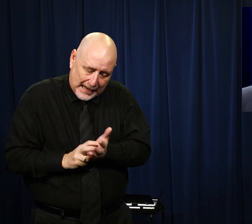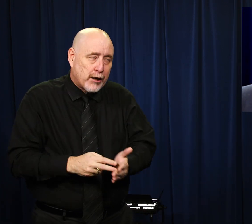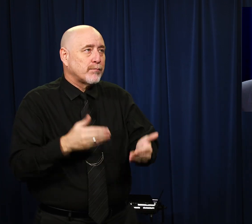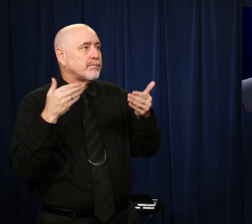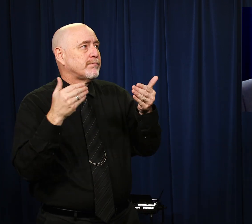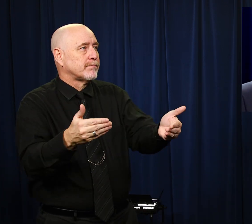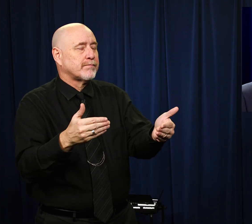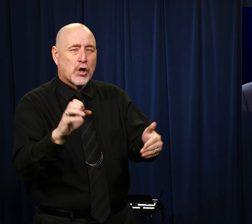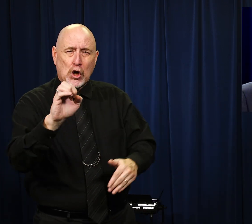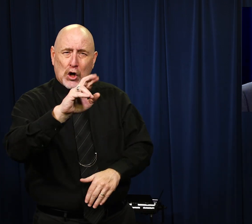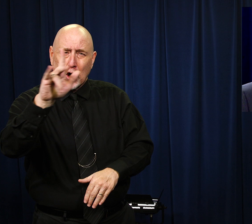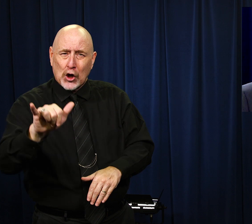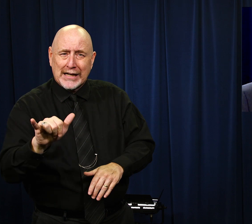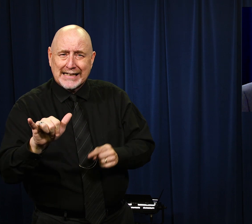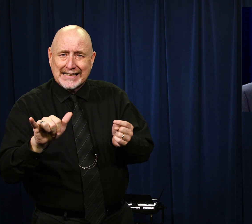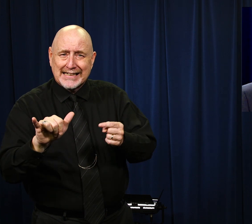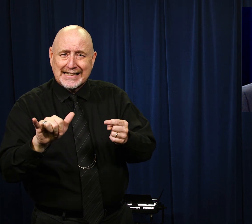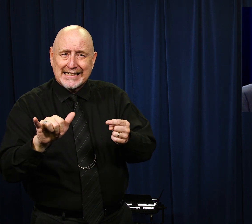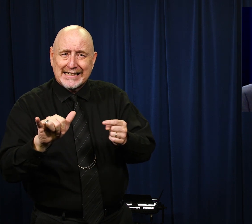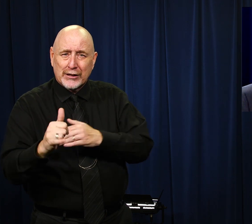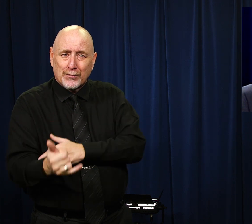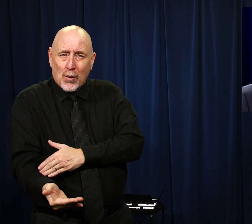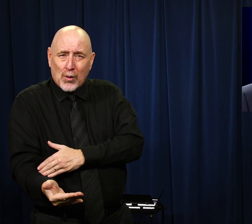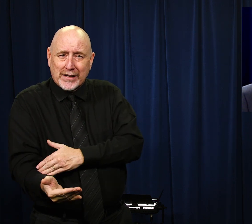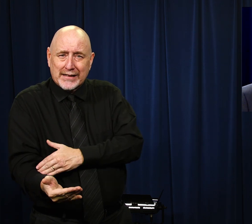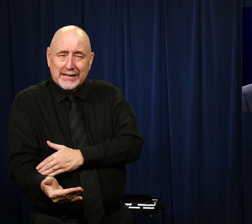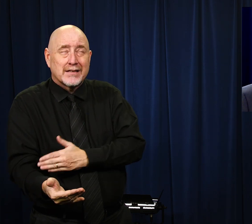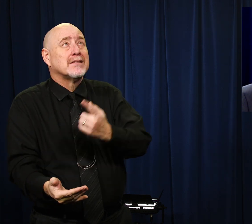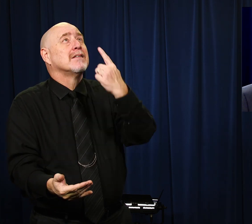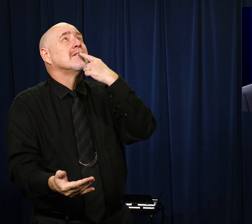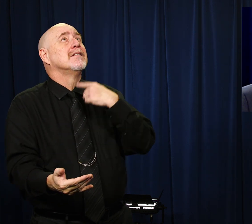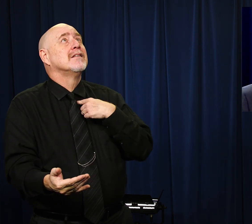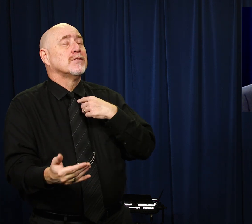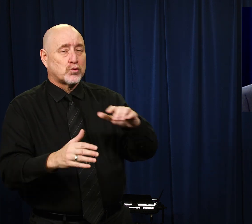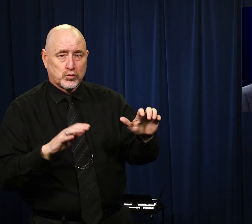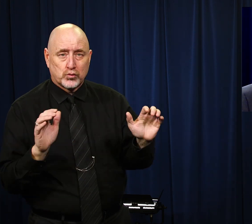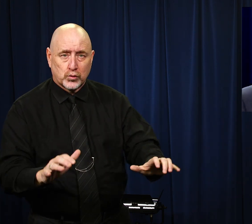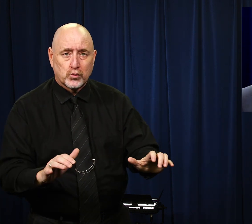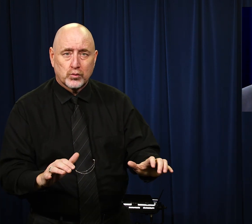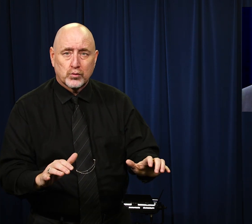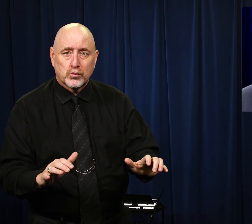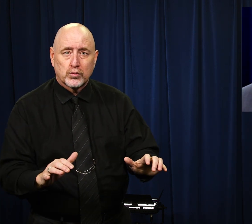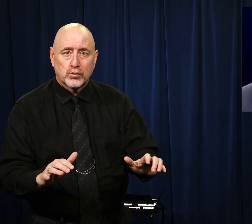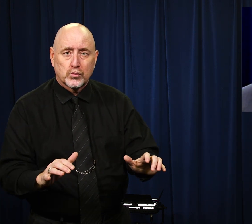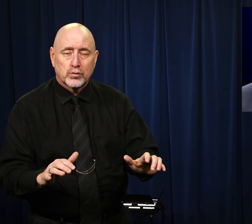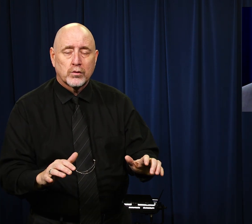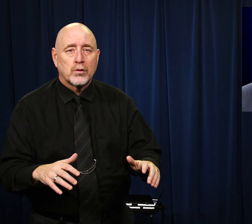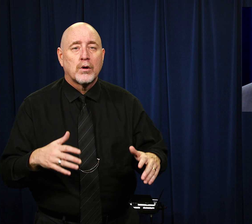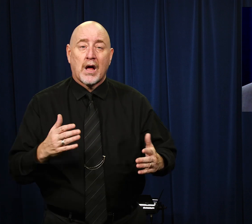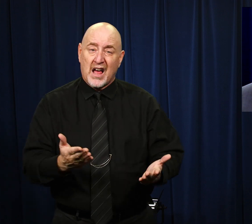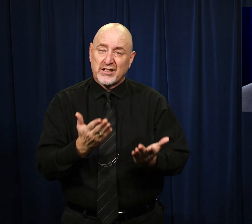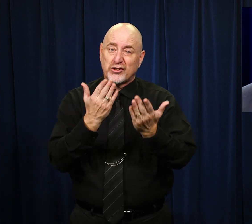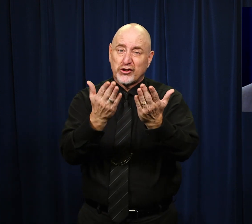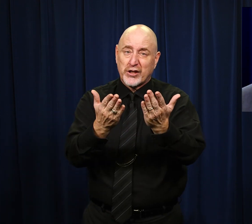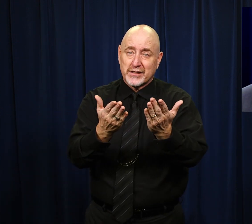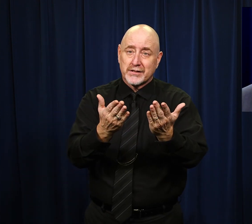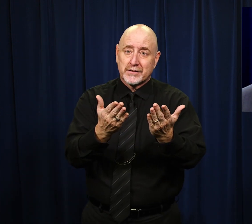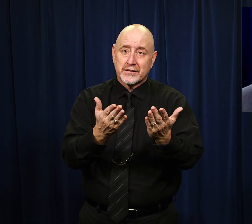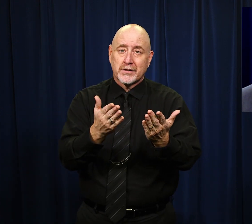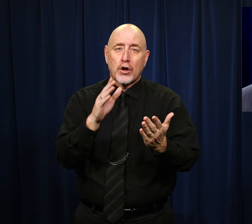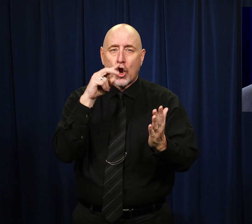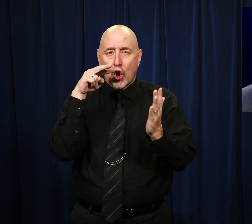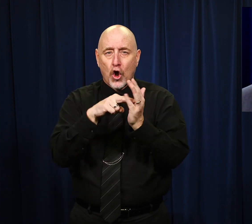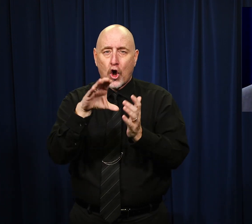it. Early in the morning to do God's will. I suggest that you get out